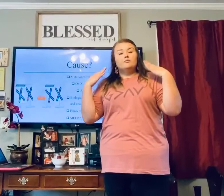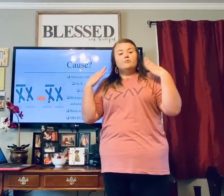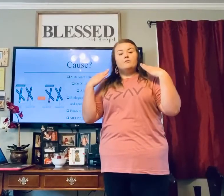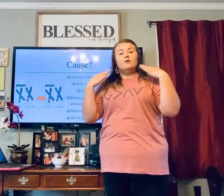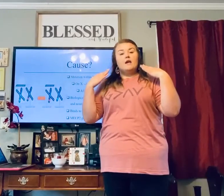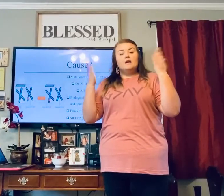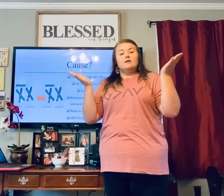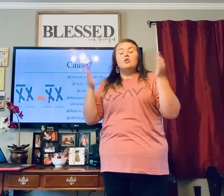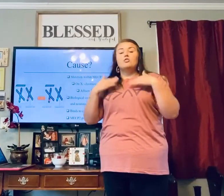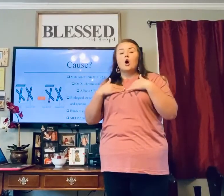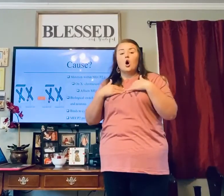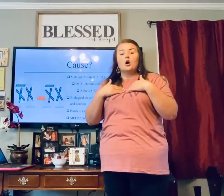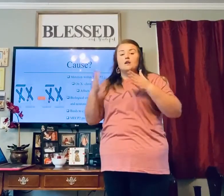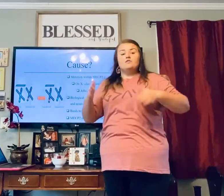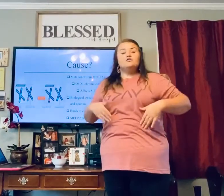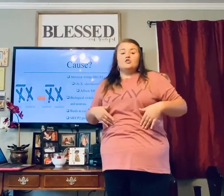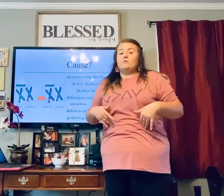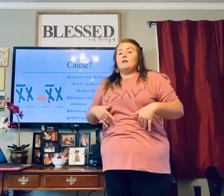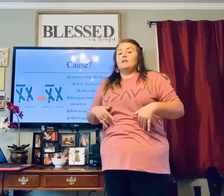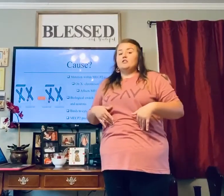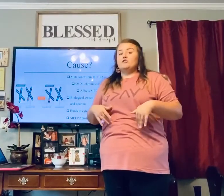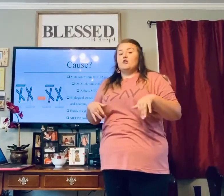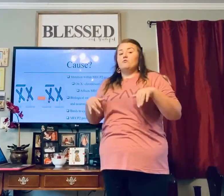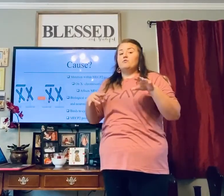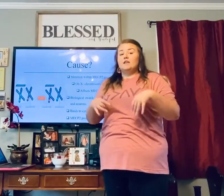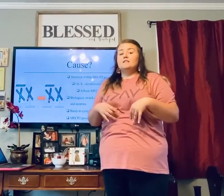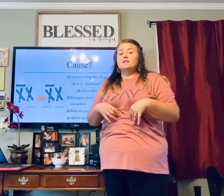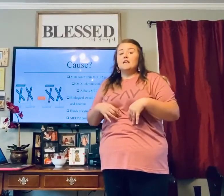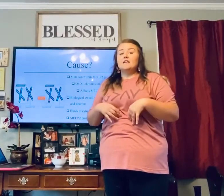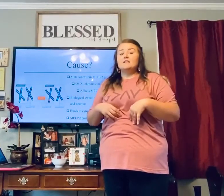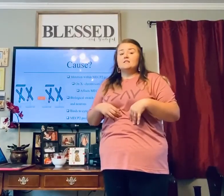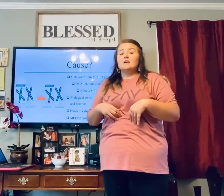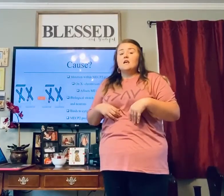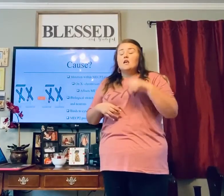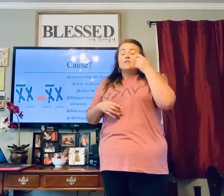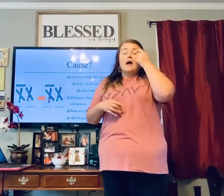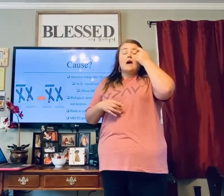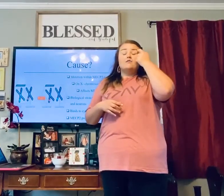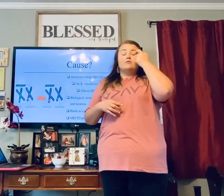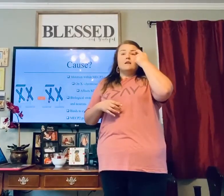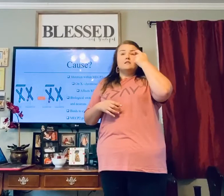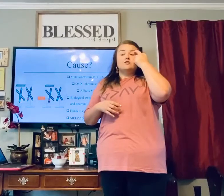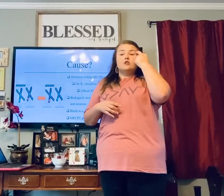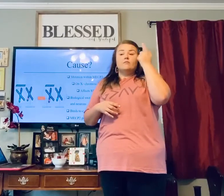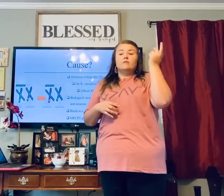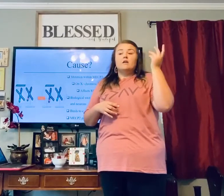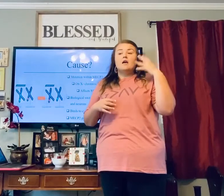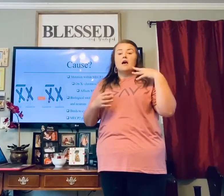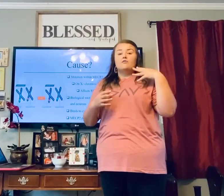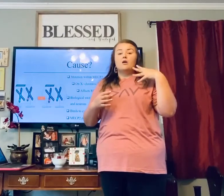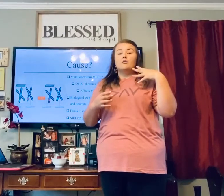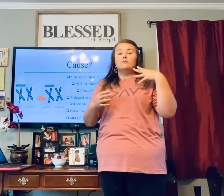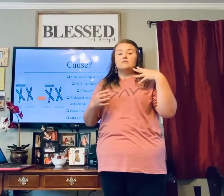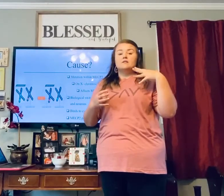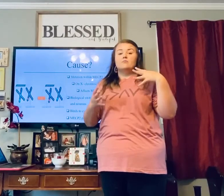the brain, the heart, and the stomach. And so these kids that have the Rett syndrome have problems,